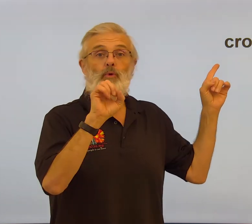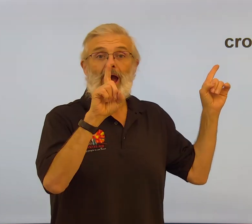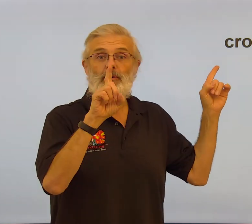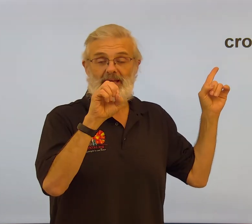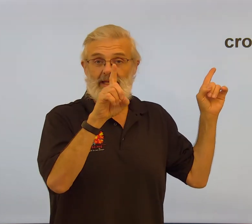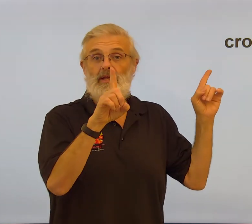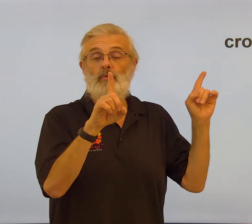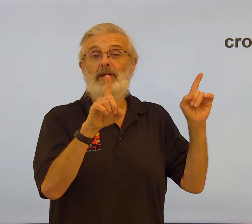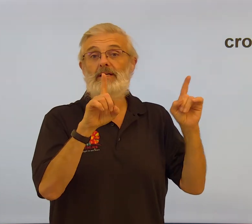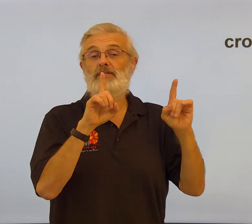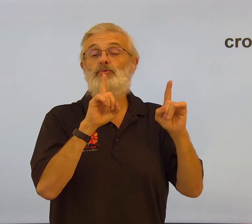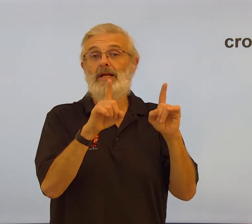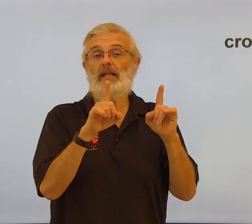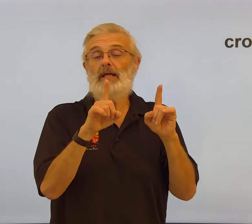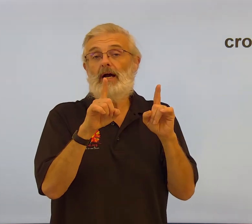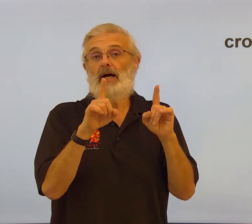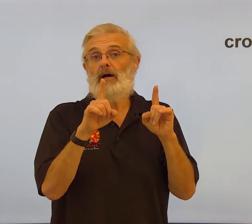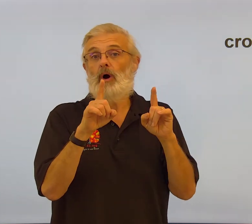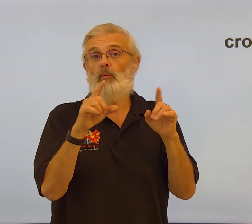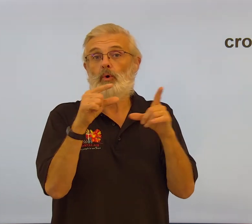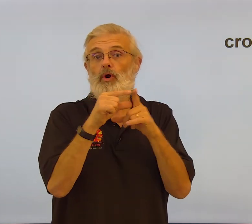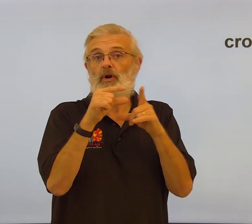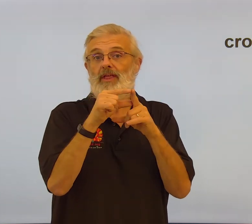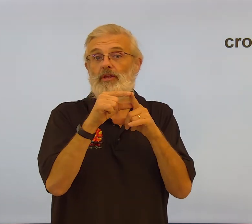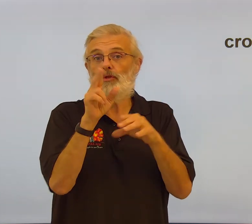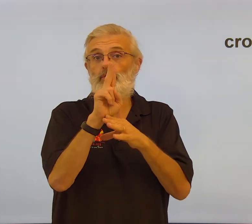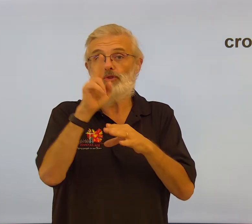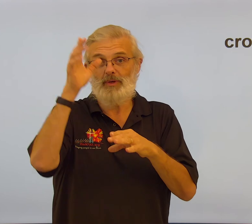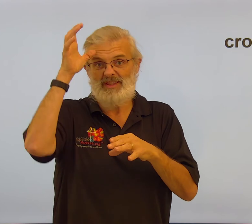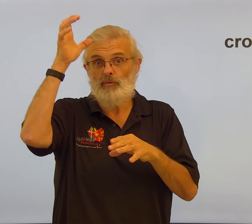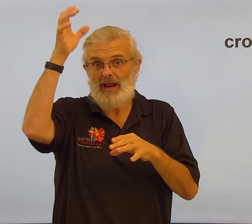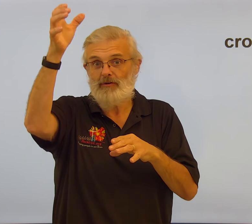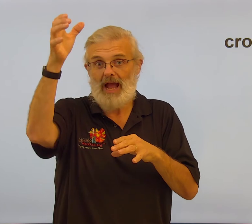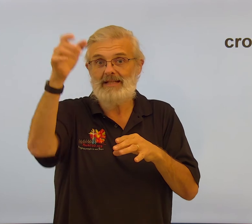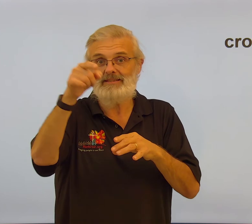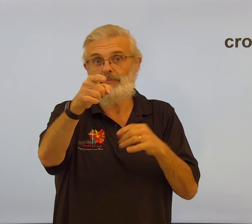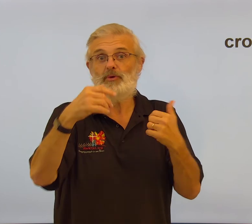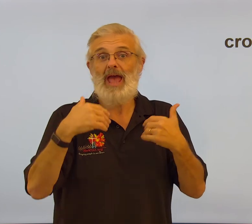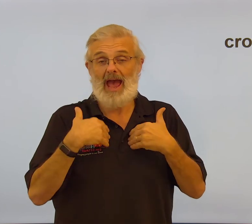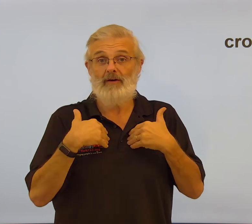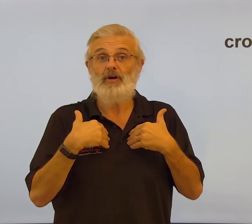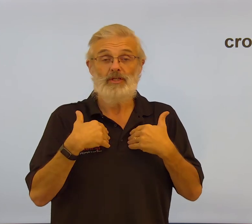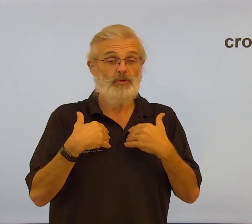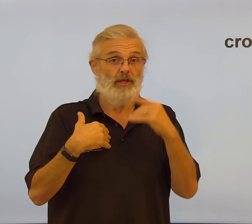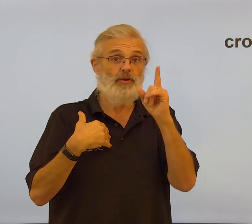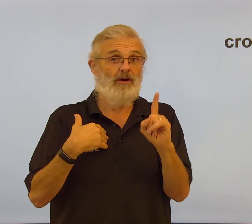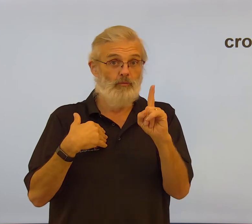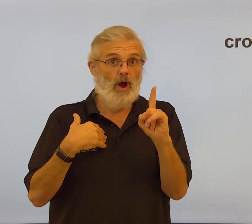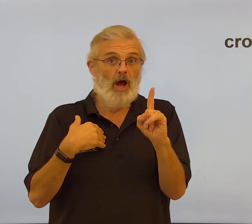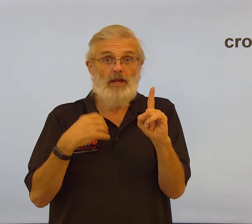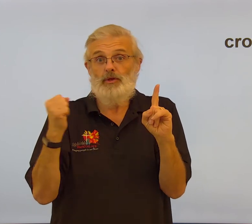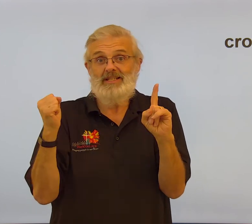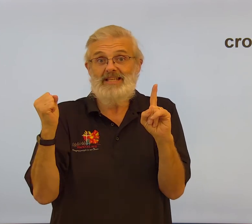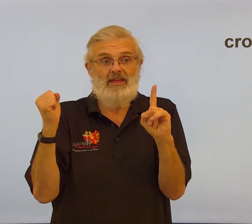Crowded is really a word that you use with whatever concept you have. So like you have one, you could say they